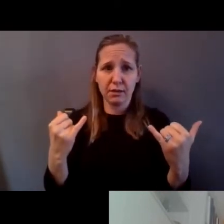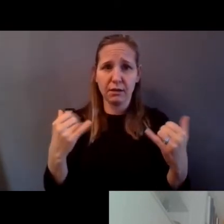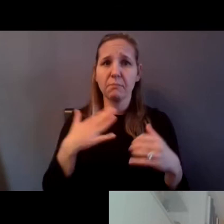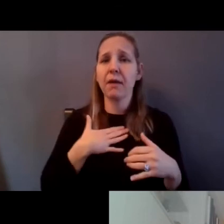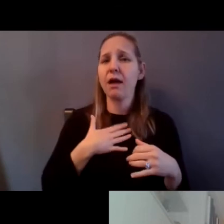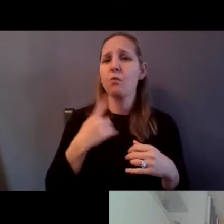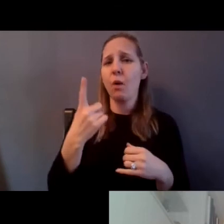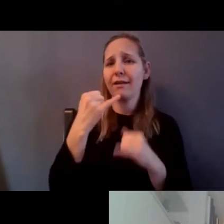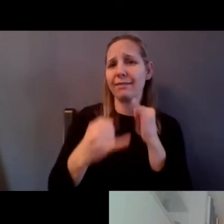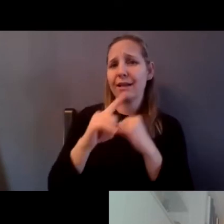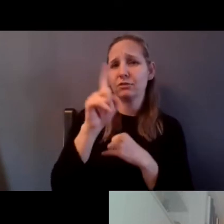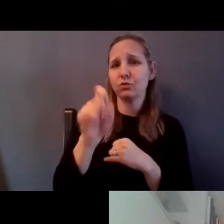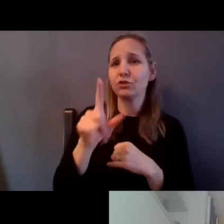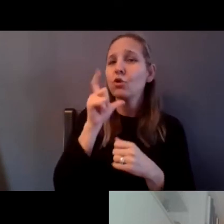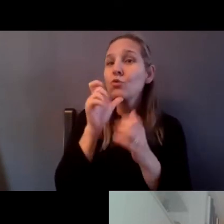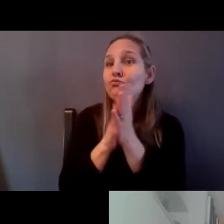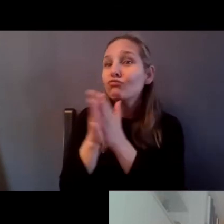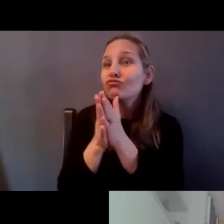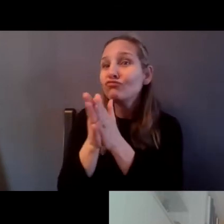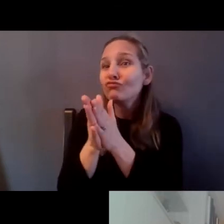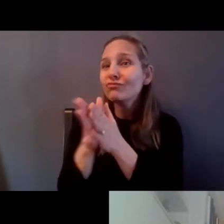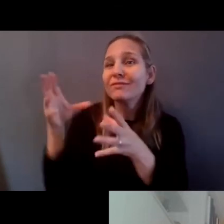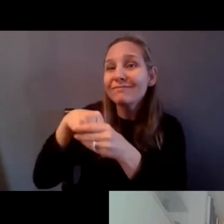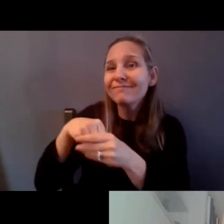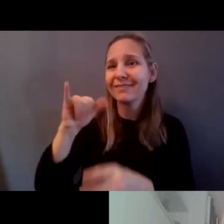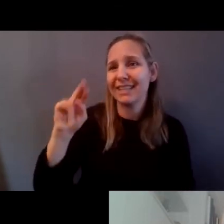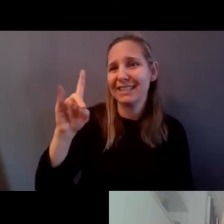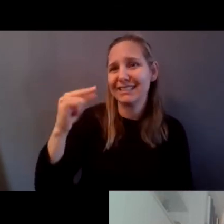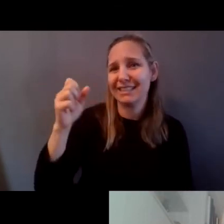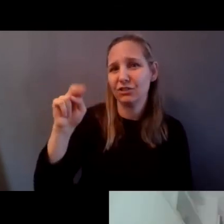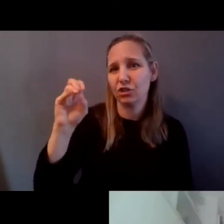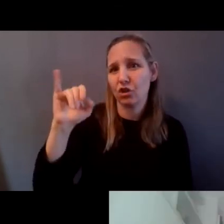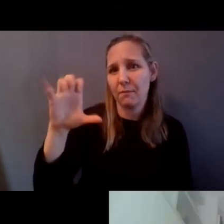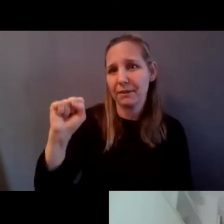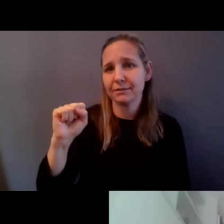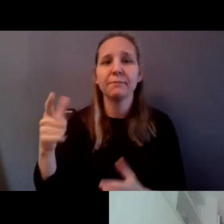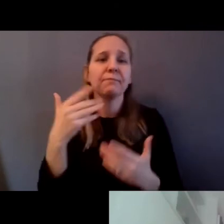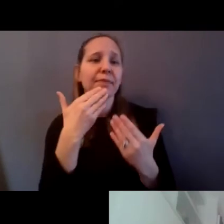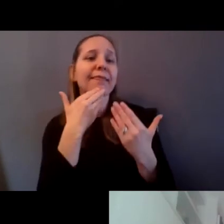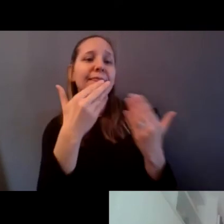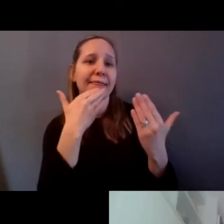last question is, who wants to play Indigenomics? Thank you. Thanks very much, Caroline.